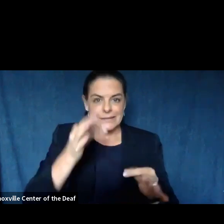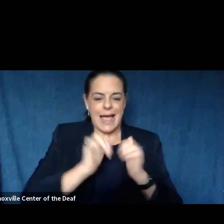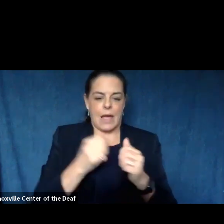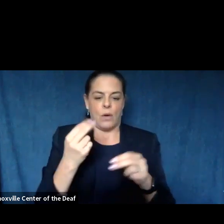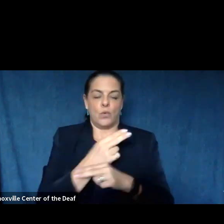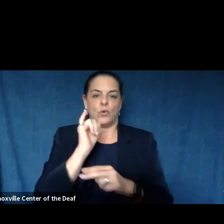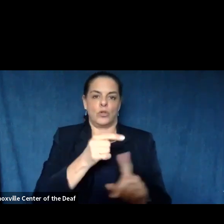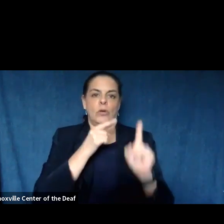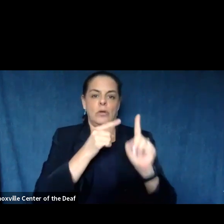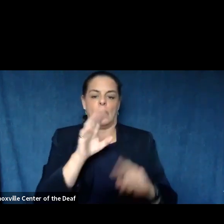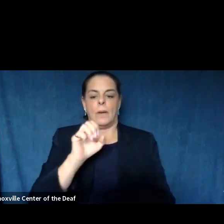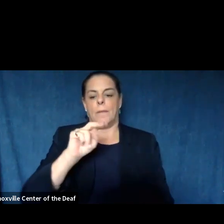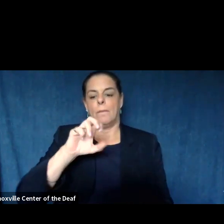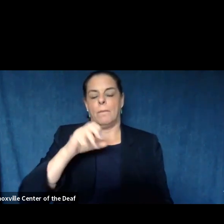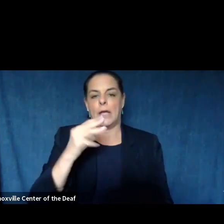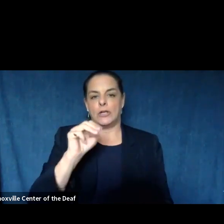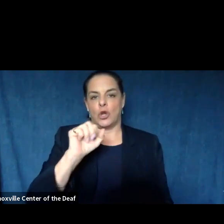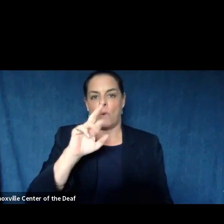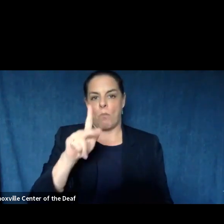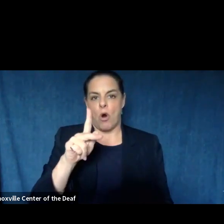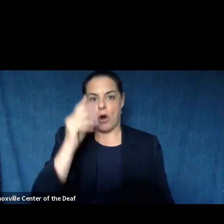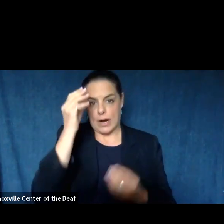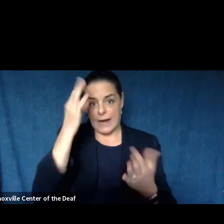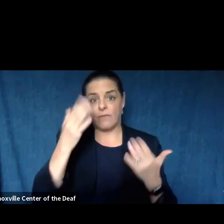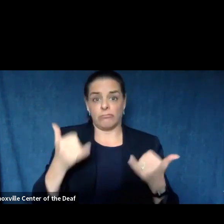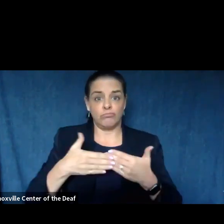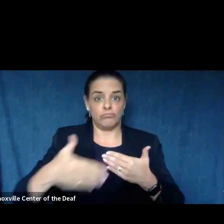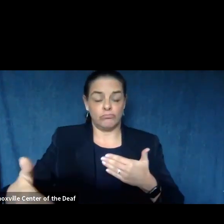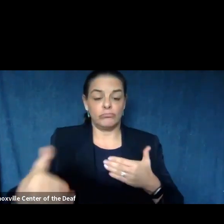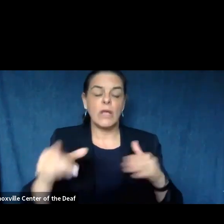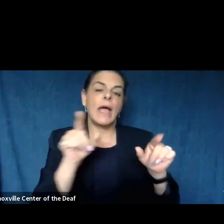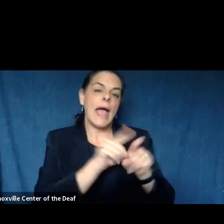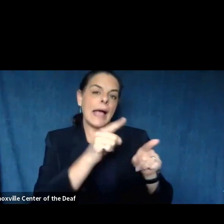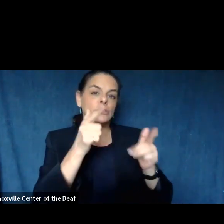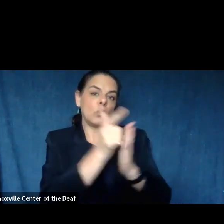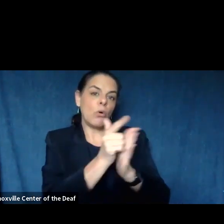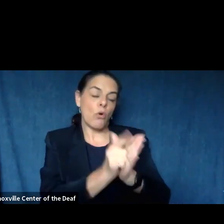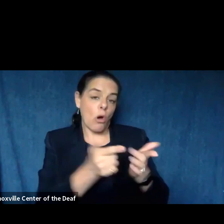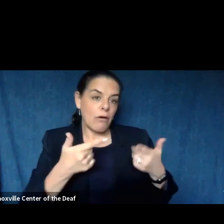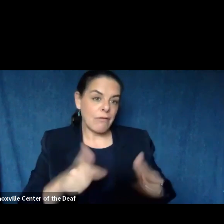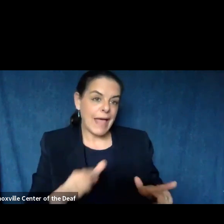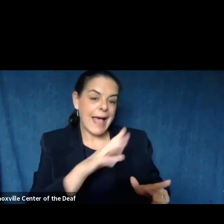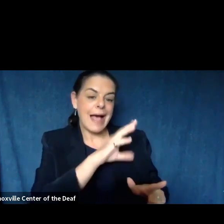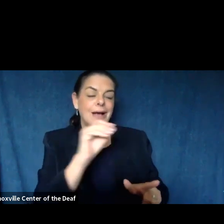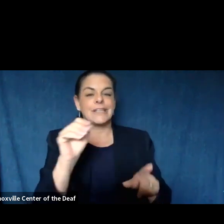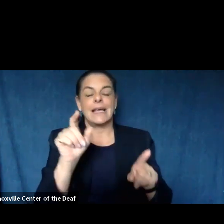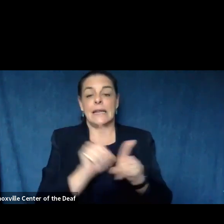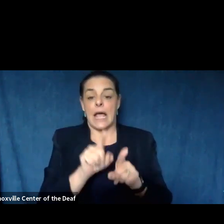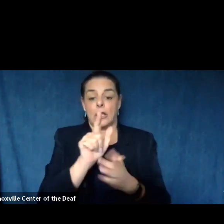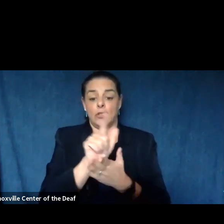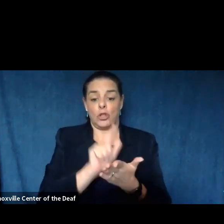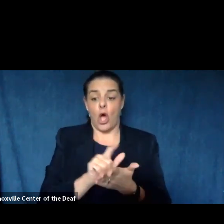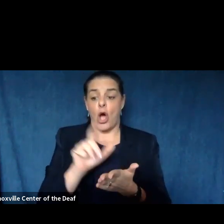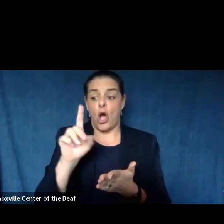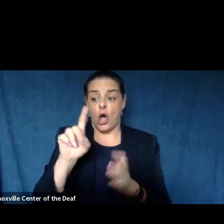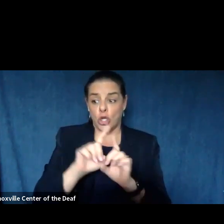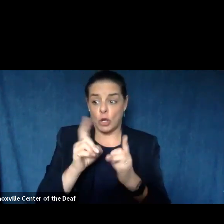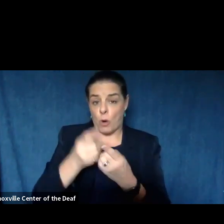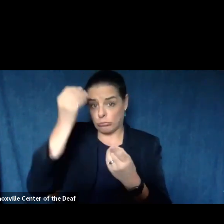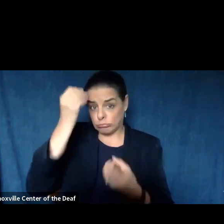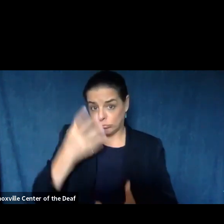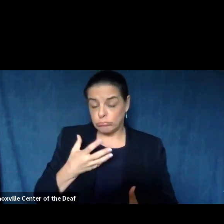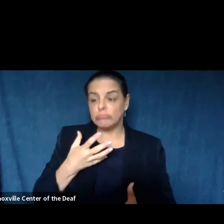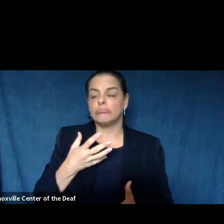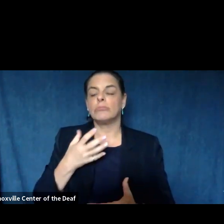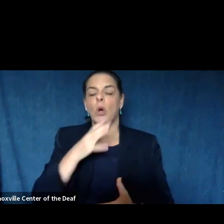data and information going forward. As the law allows and as the law department has opined, the Board of Health has that authority to